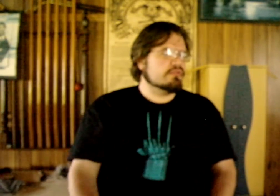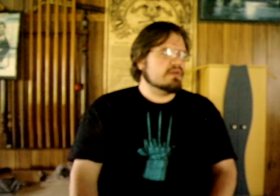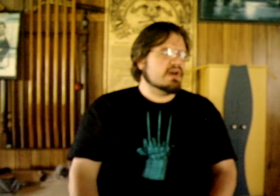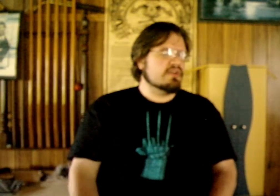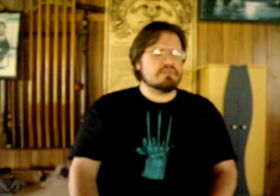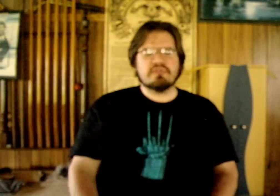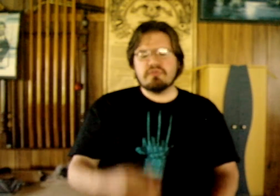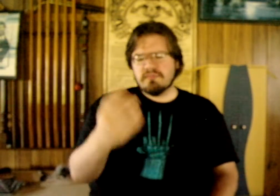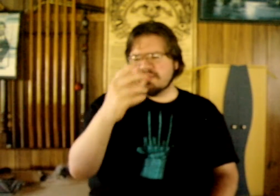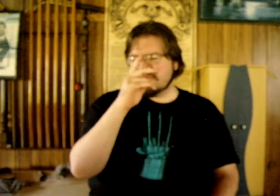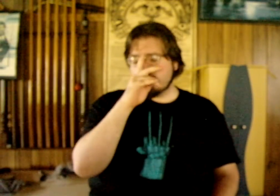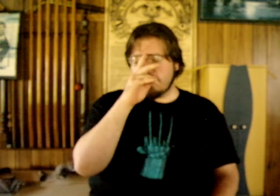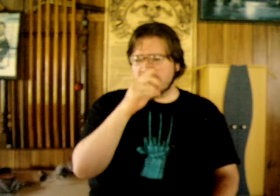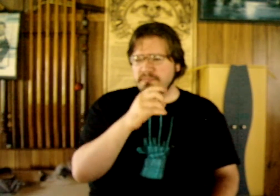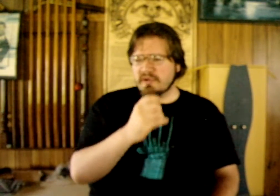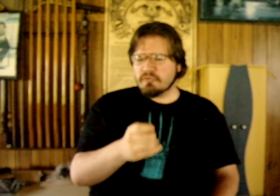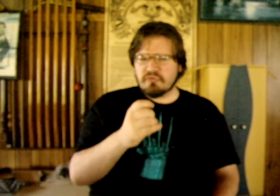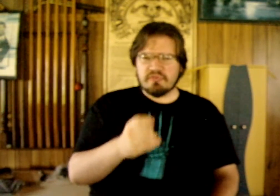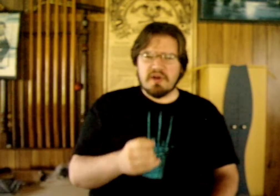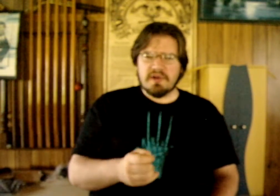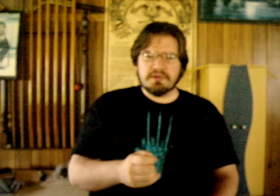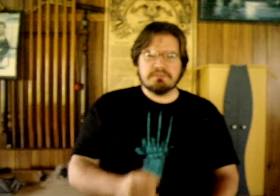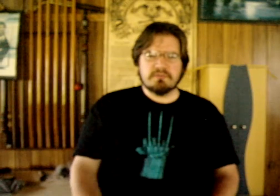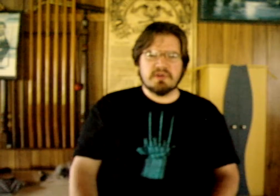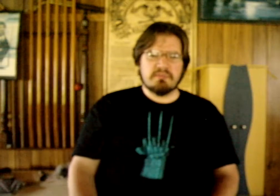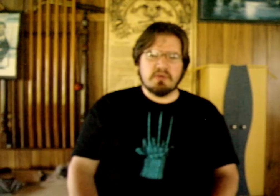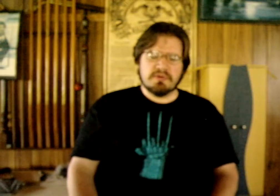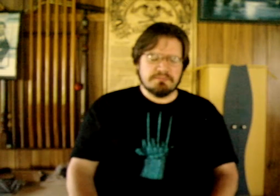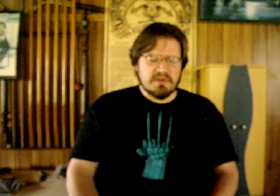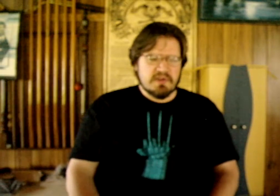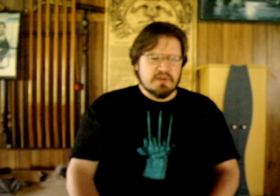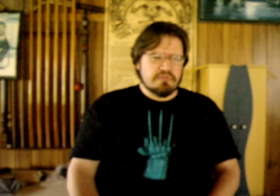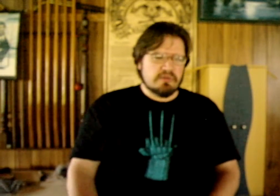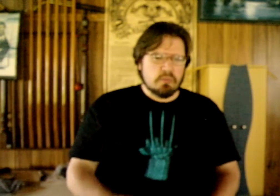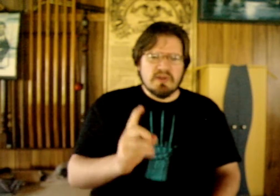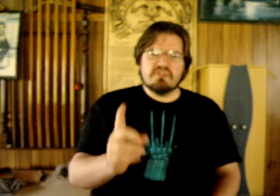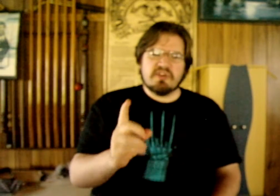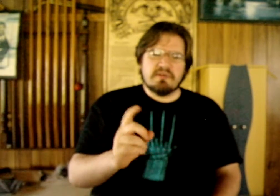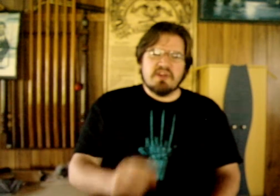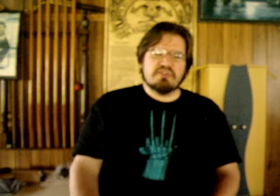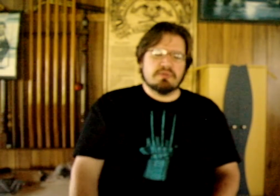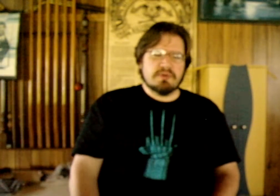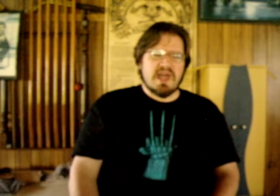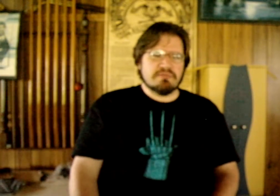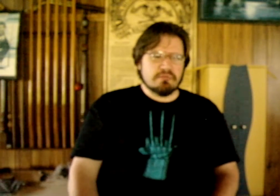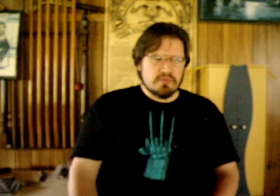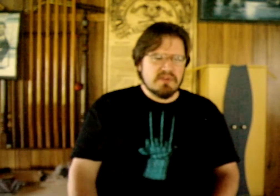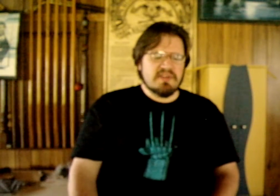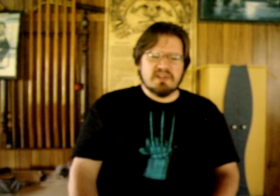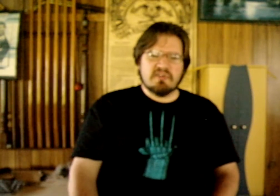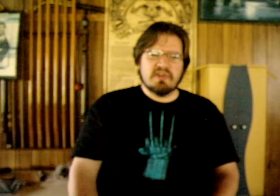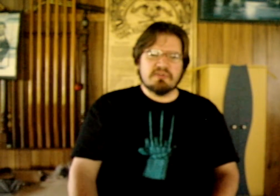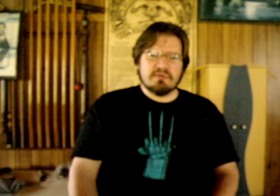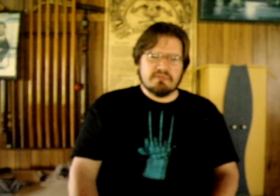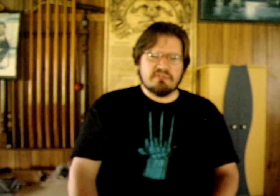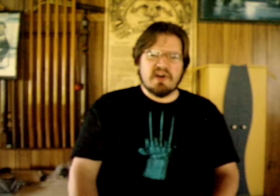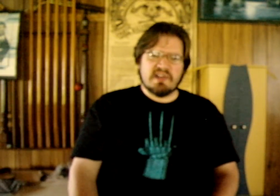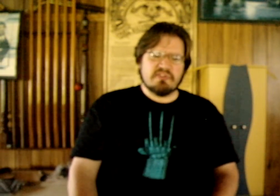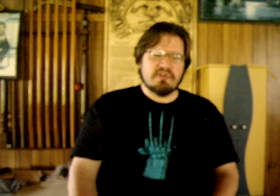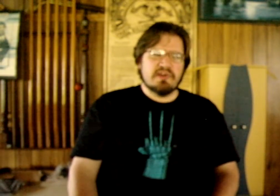I said to him that Michael Tsarian, when in Melbourne, said one generation would have to really knuckle under and fight